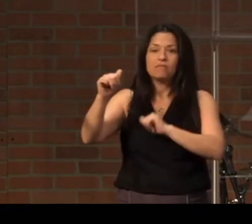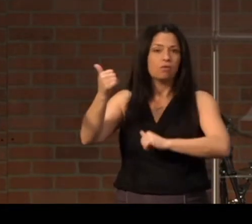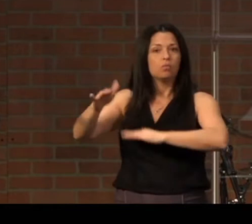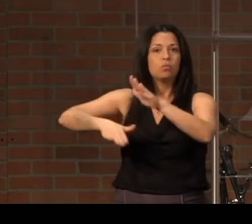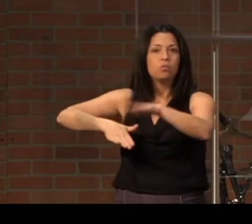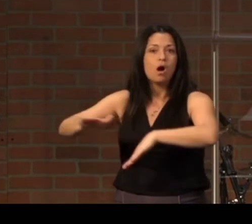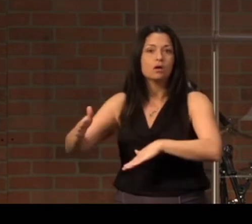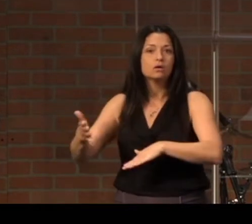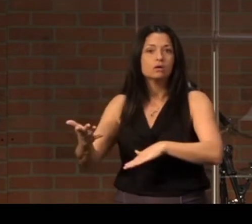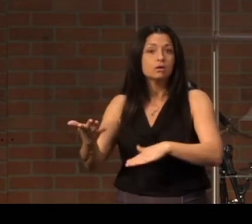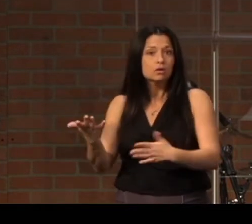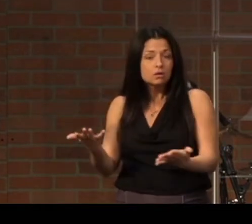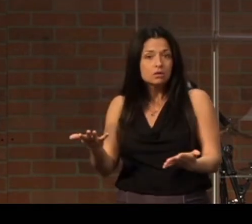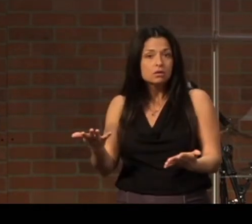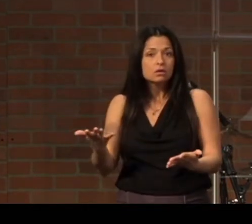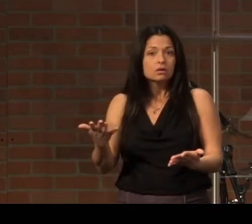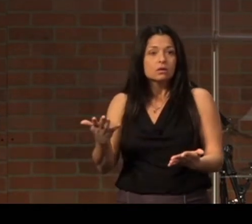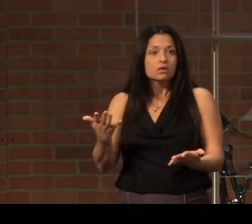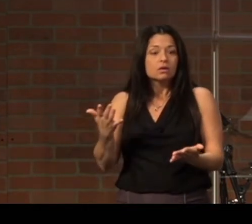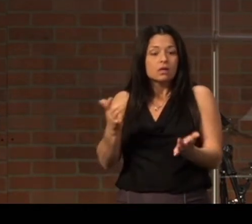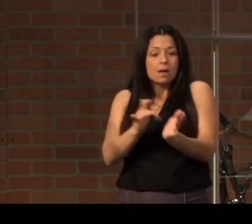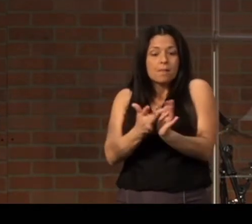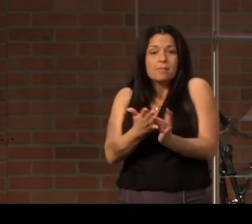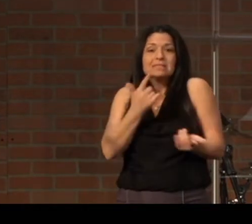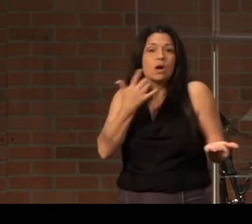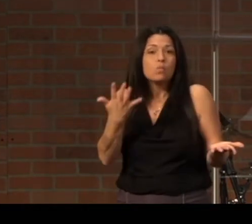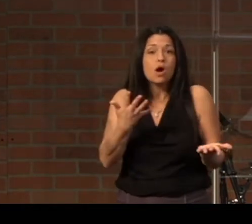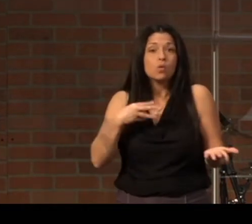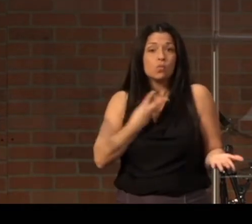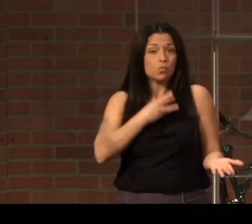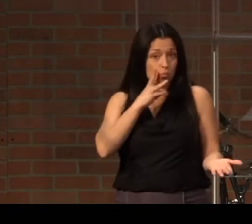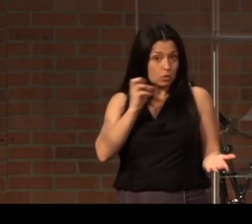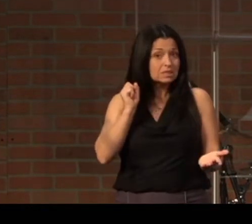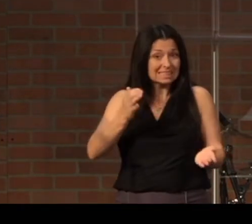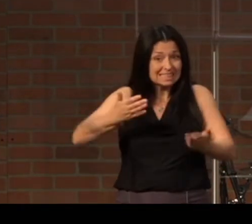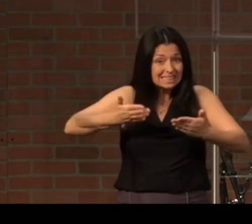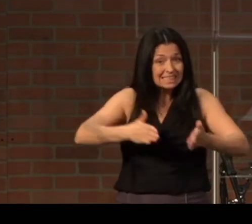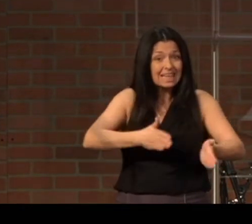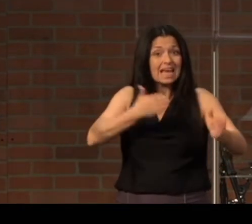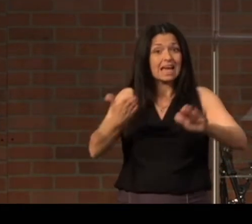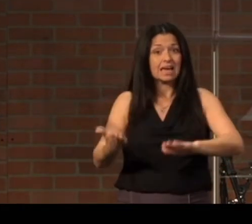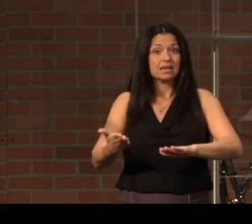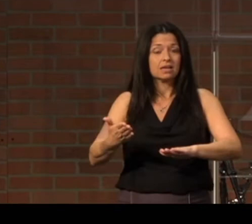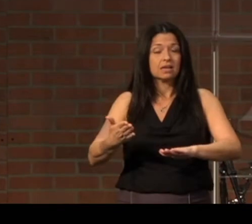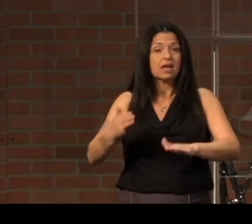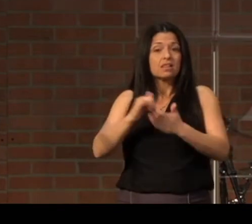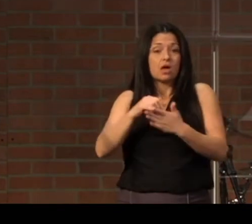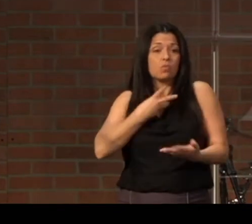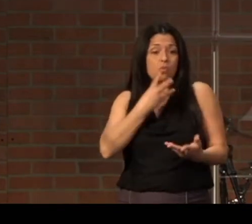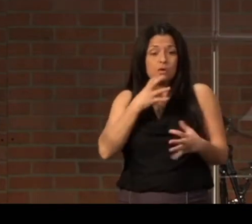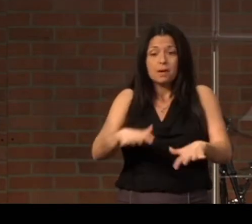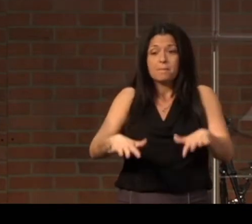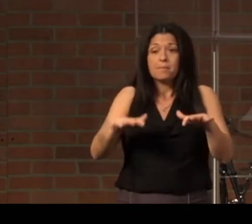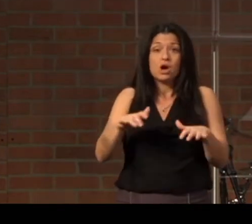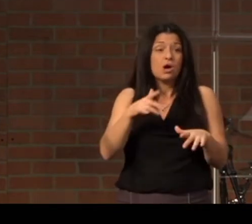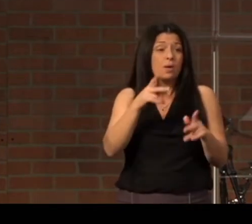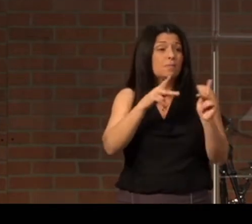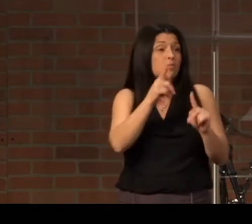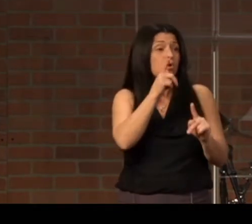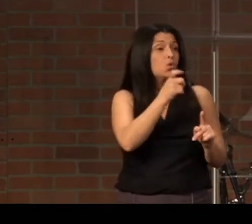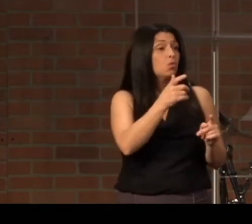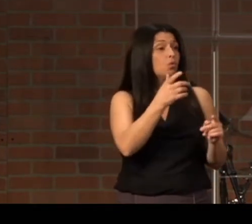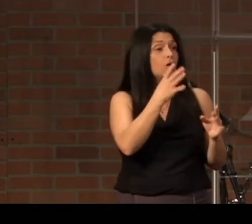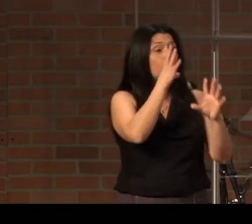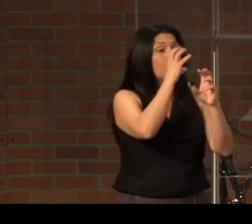were dead. And Jesus raised us from the dead. That we were paralyzed. Those in the flesh cannot please